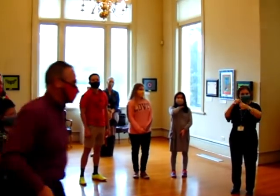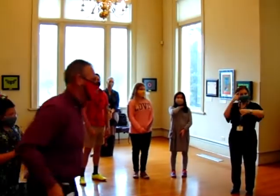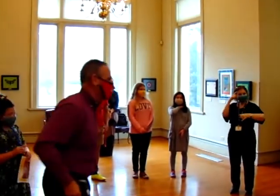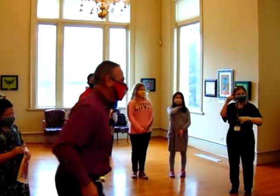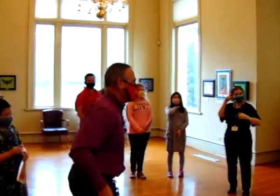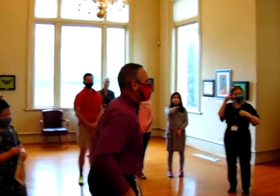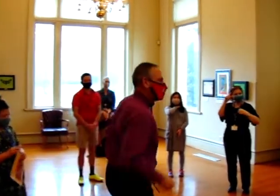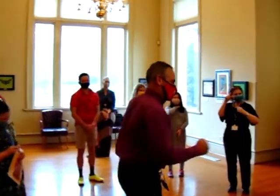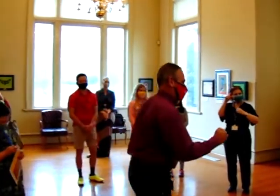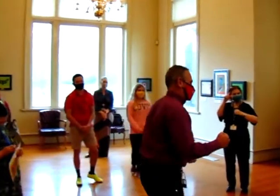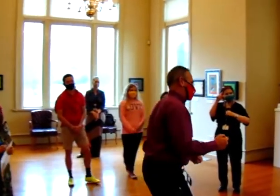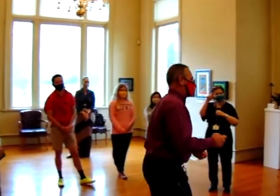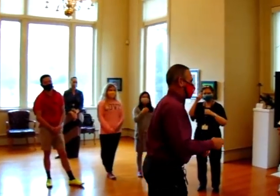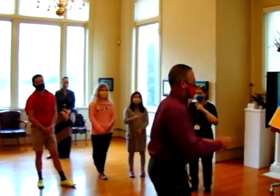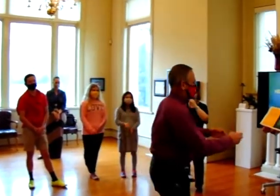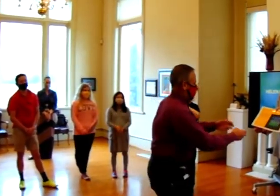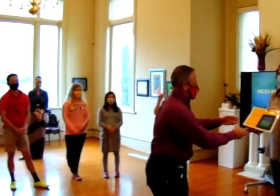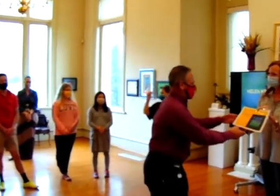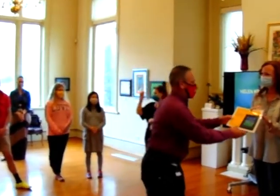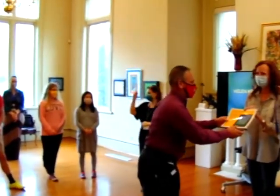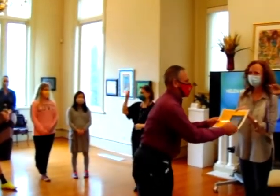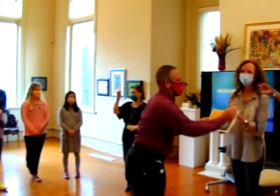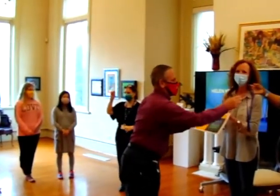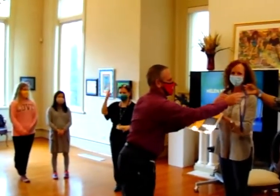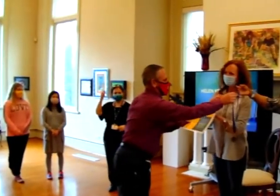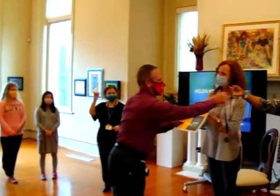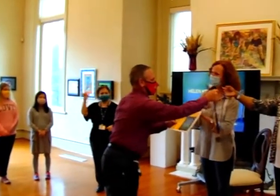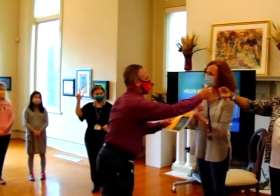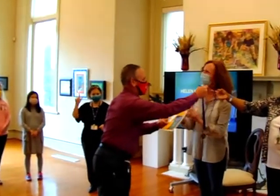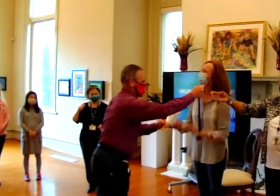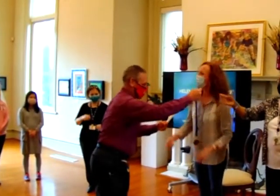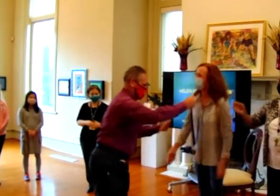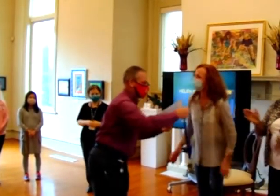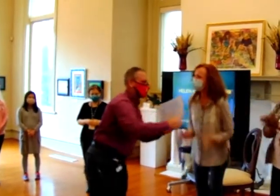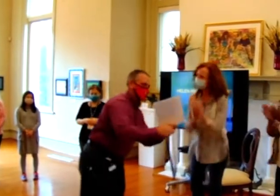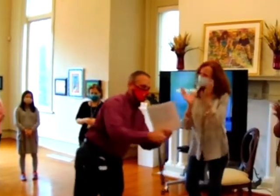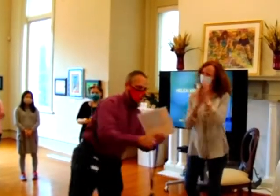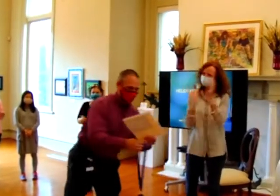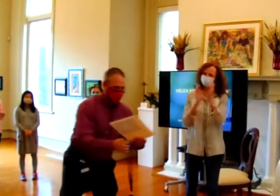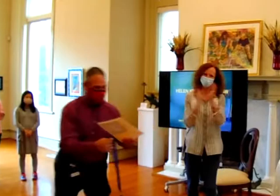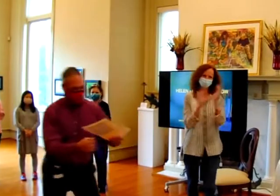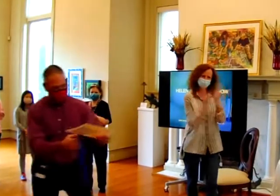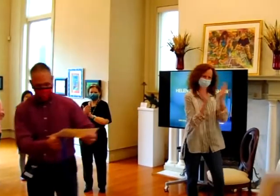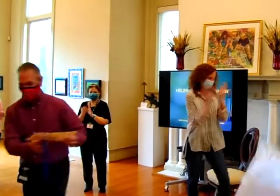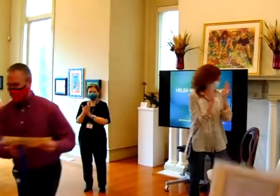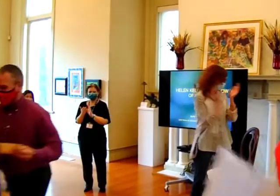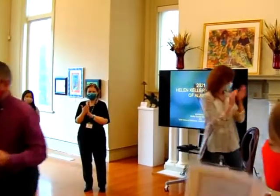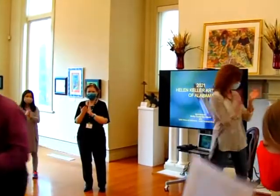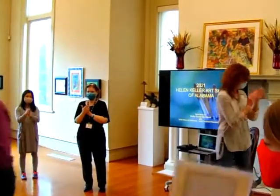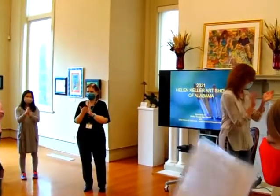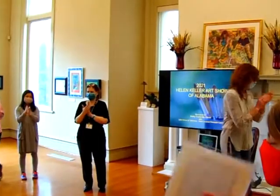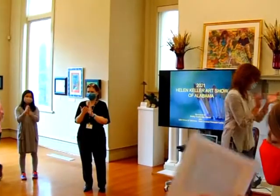Octavius Tannehill? All right. All right. Good. Thank you. Thank you very much.